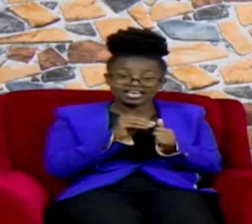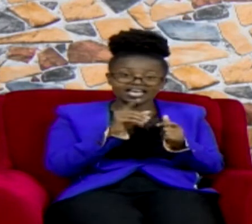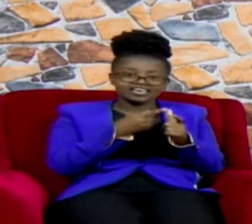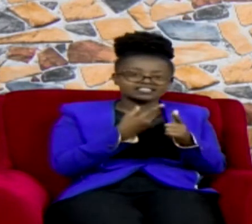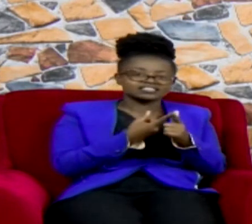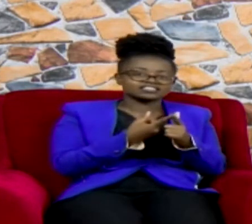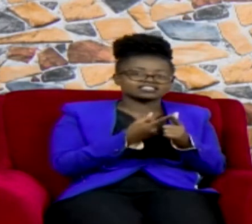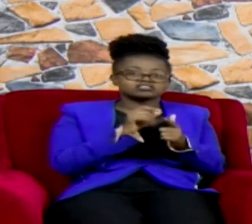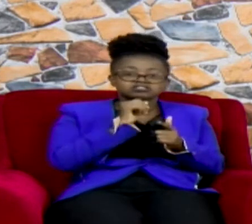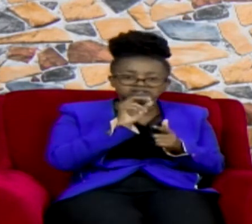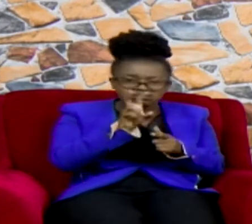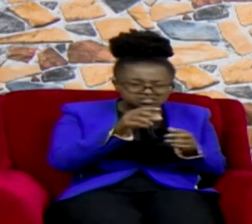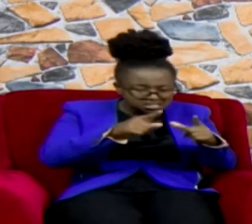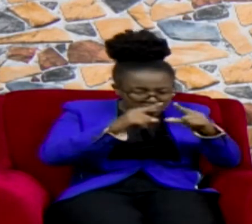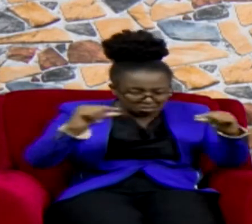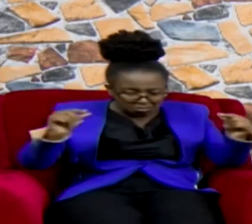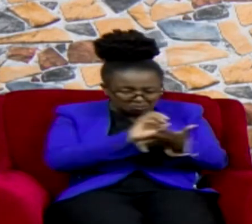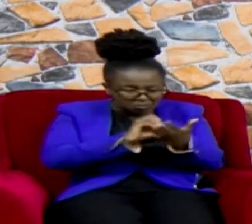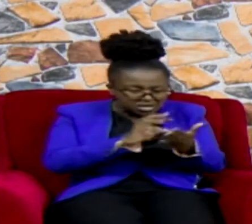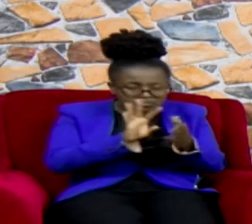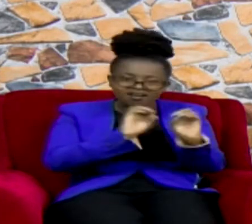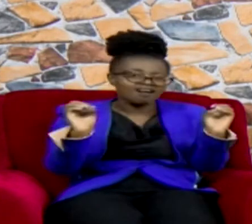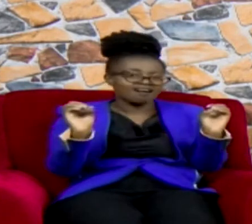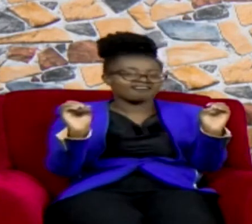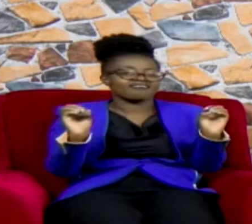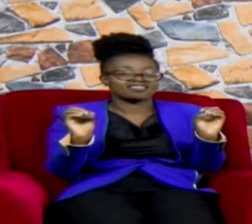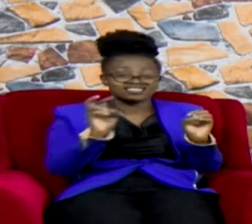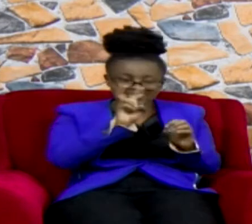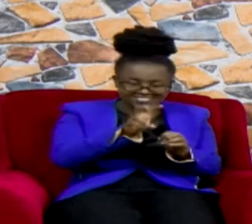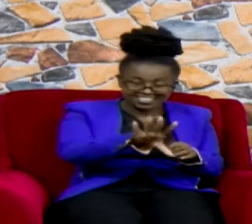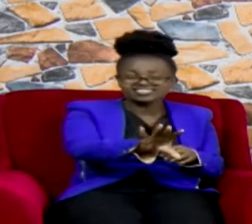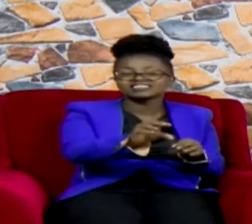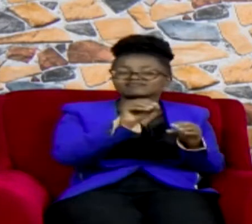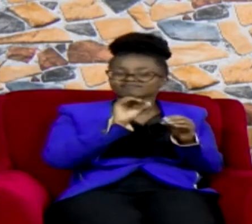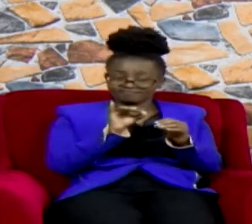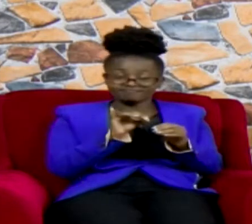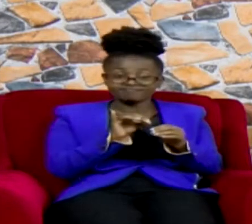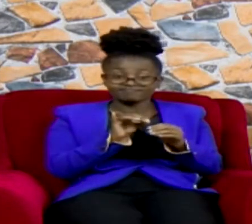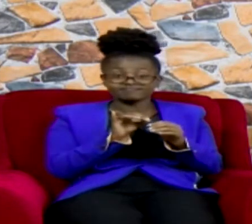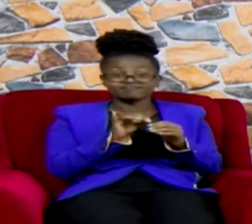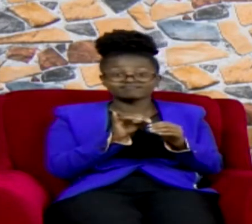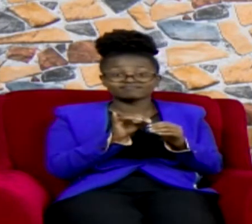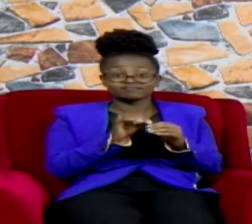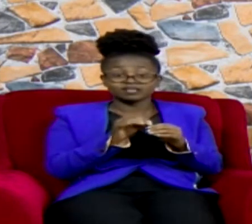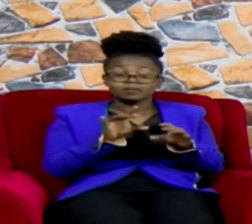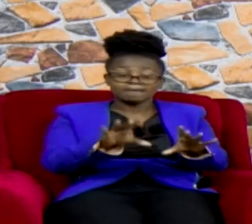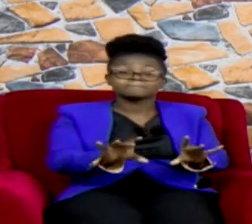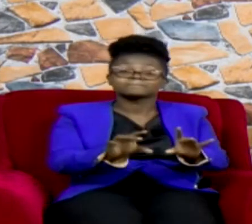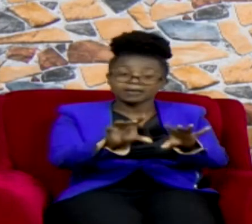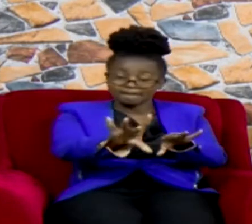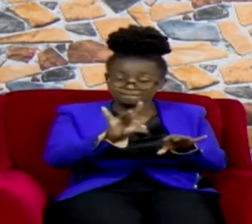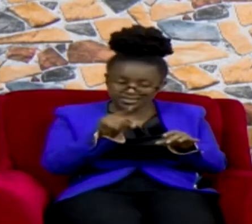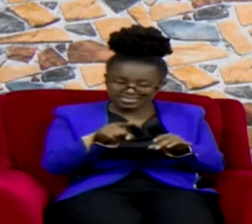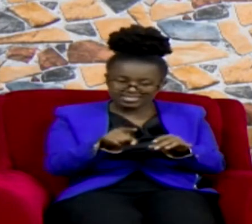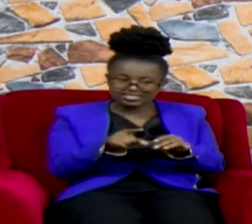book, the word book. That means they have the receptive language. Okay. Now, expressive language is that I pick that book, and